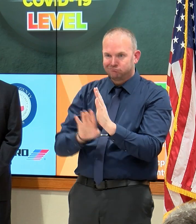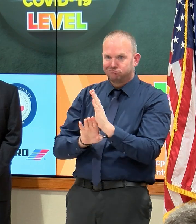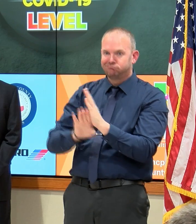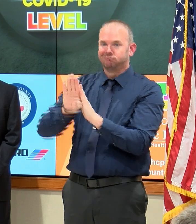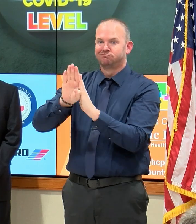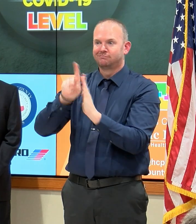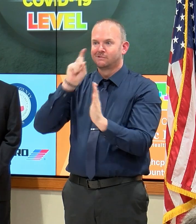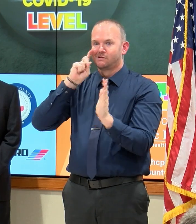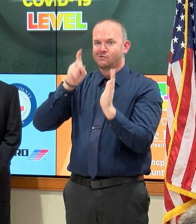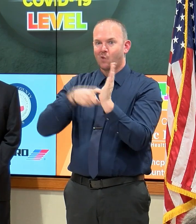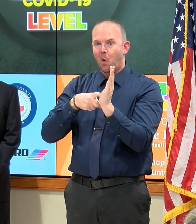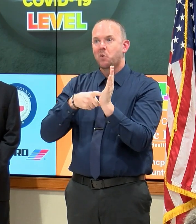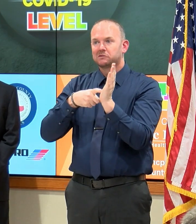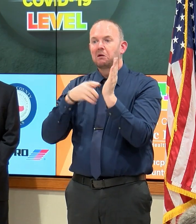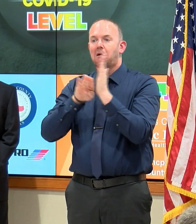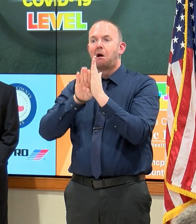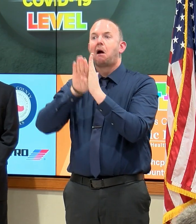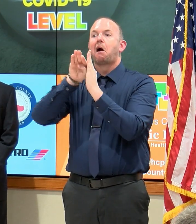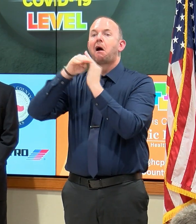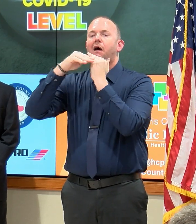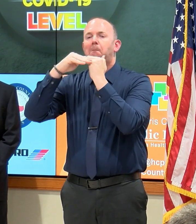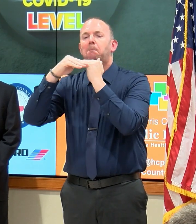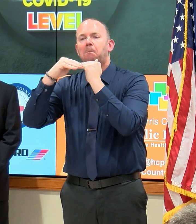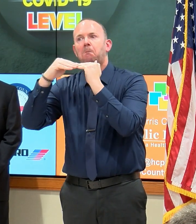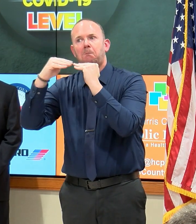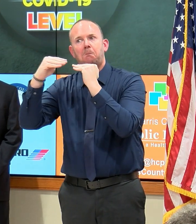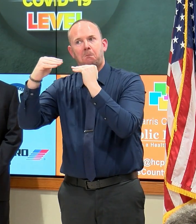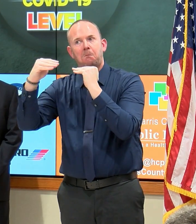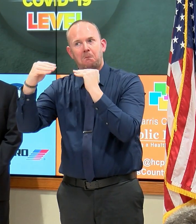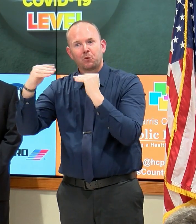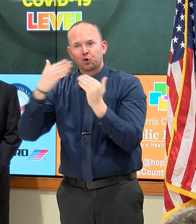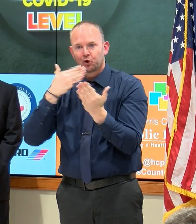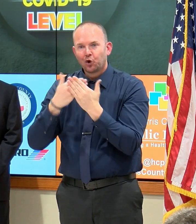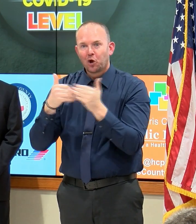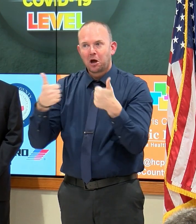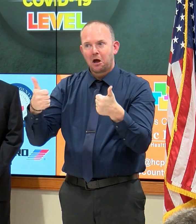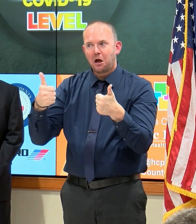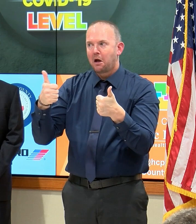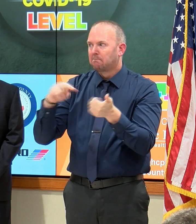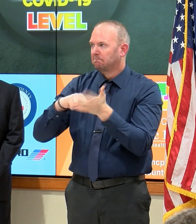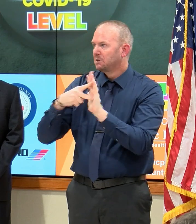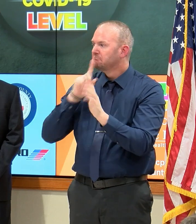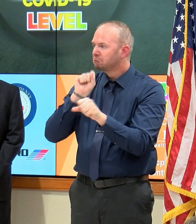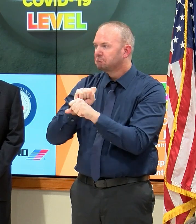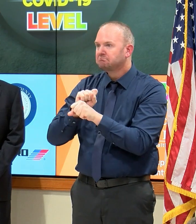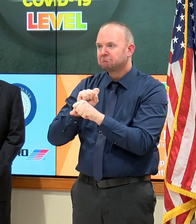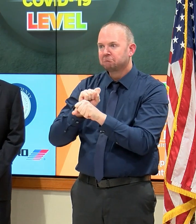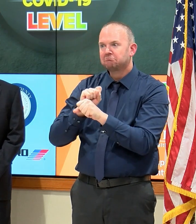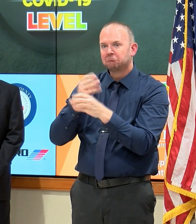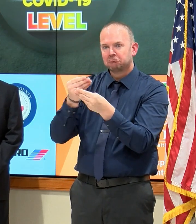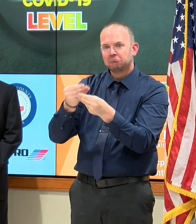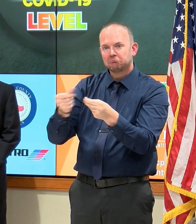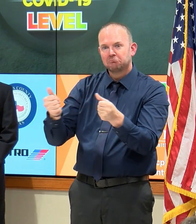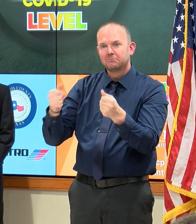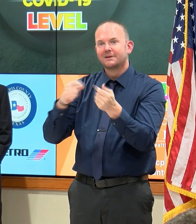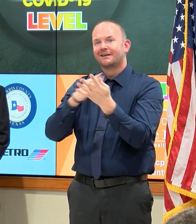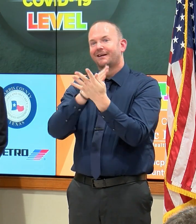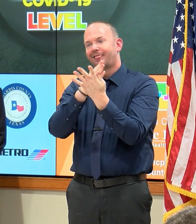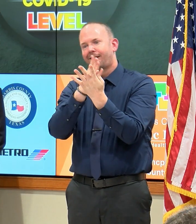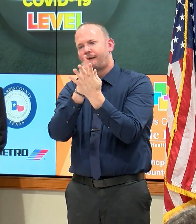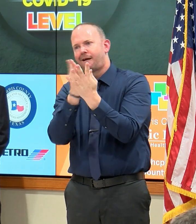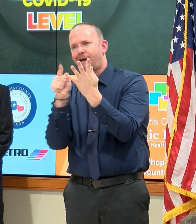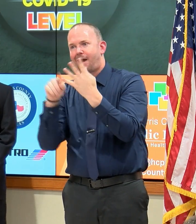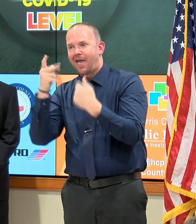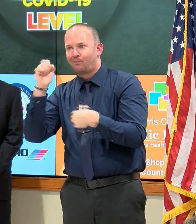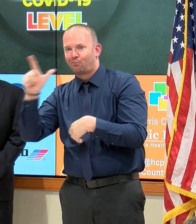were blunting the progression of this virus. In fact, towards the end of April, we said, and you all were reporting,